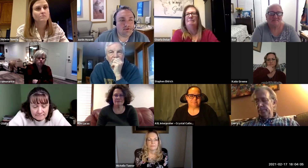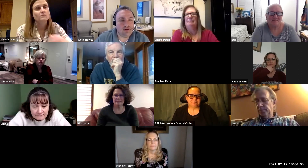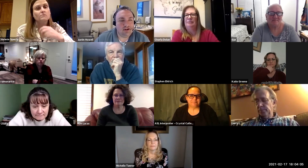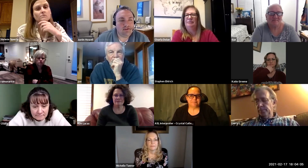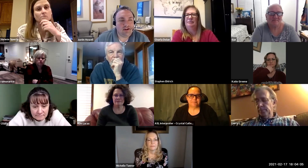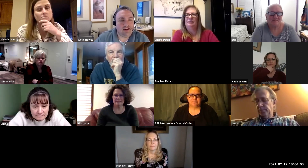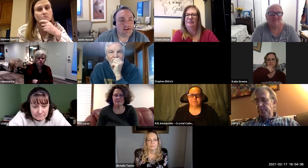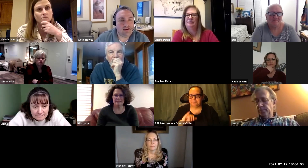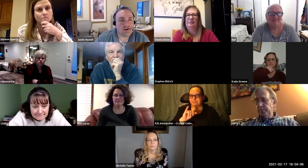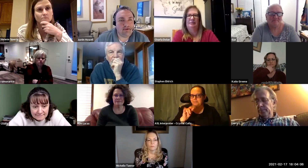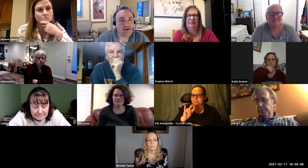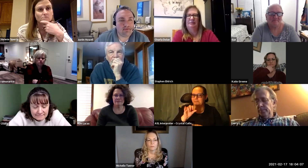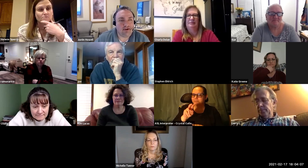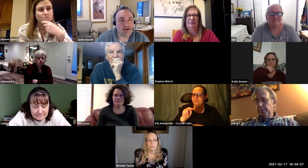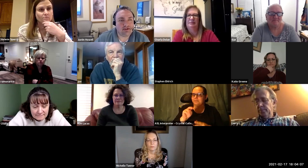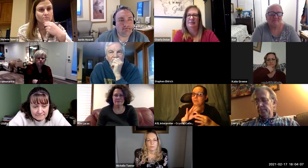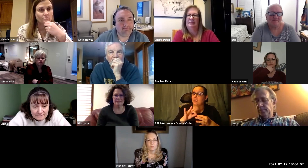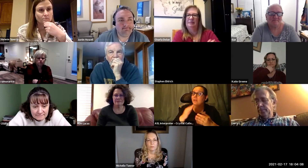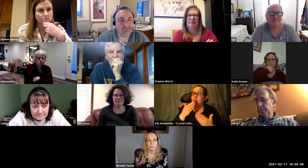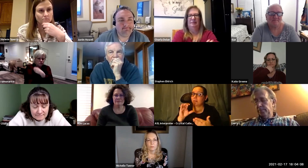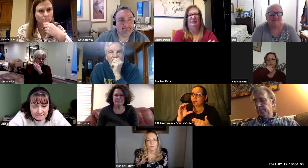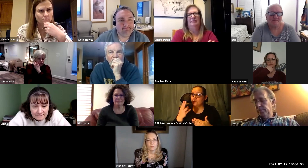Thank you, Charla. Any other community updates?